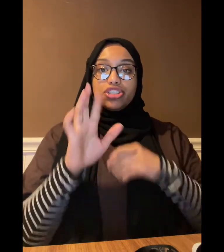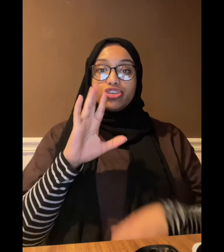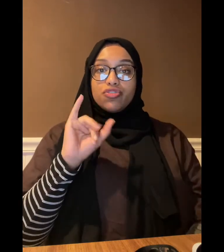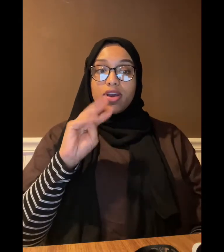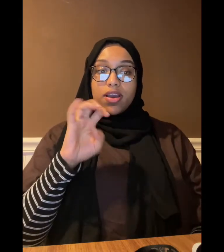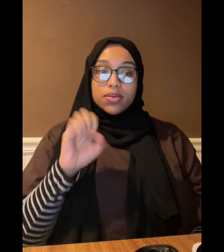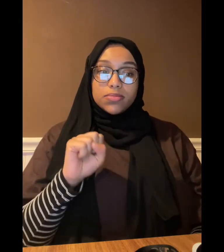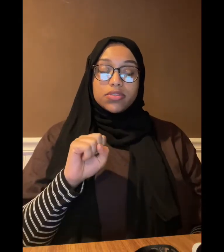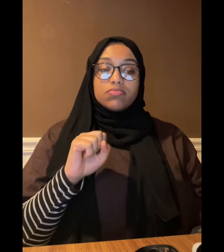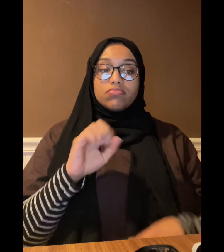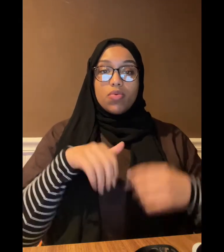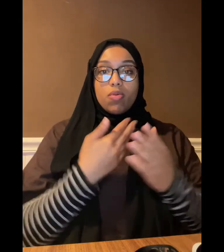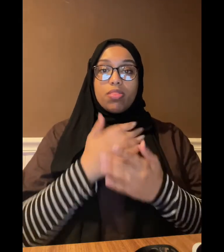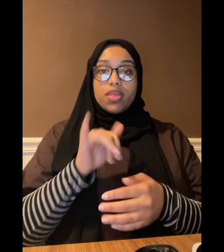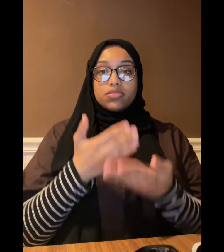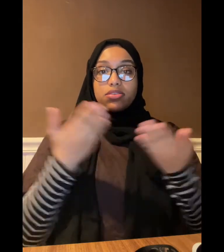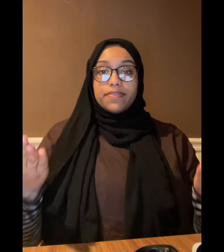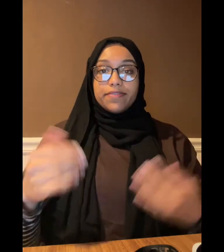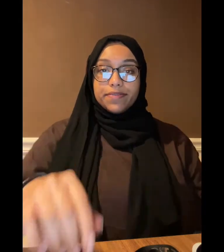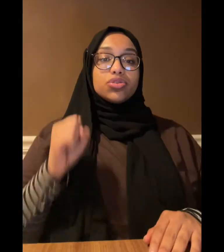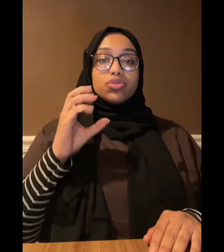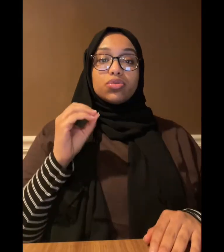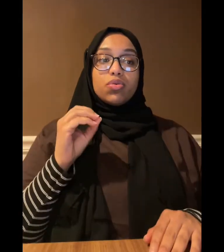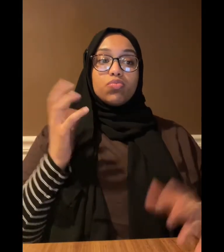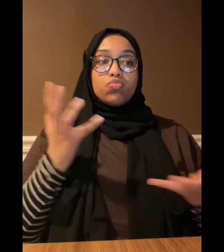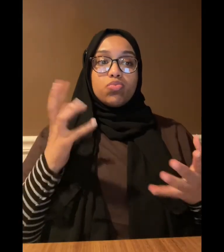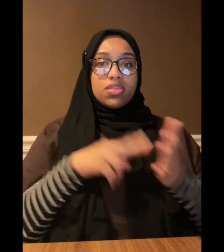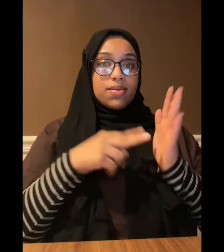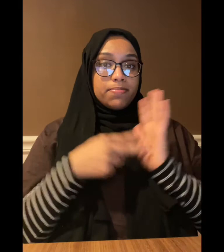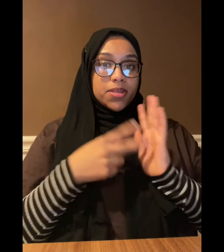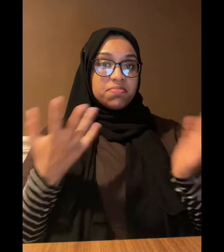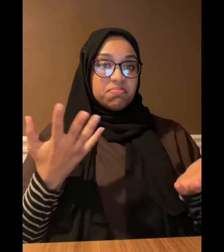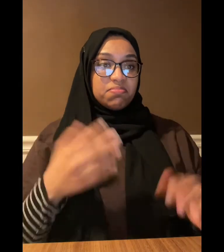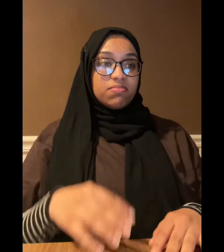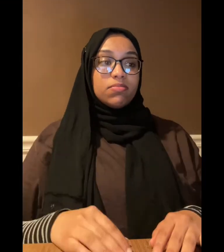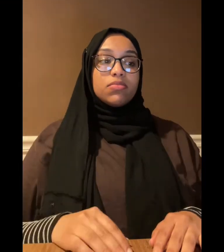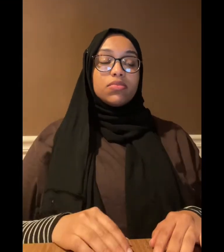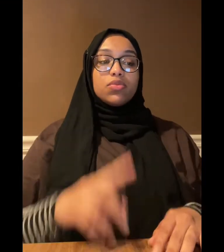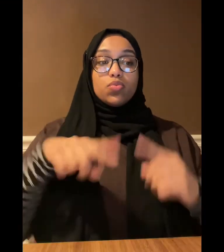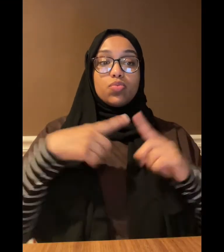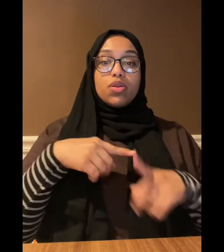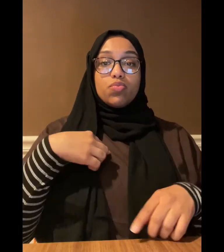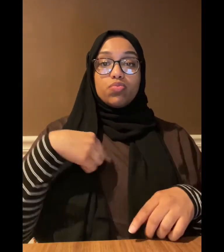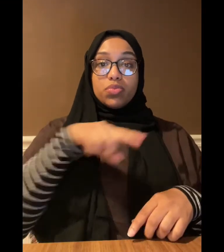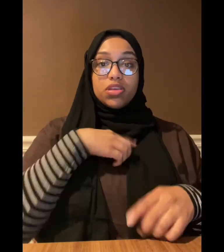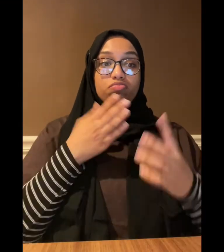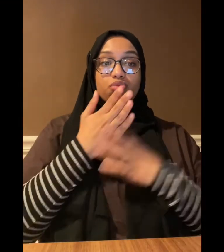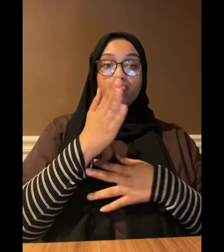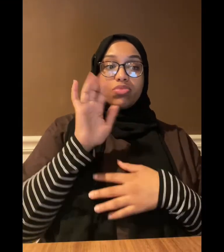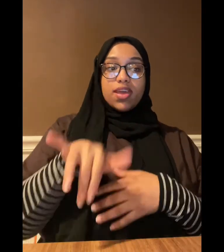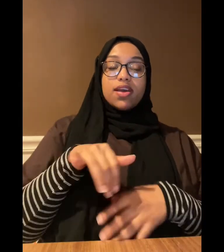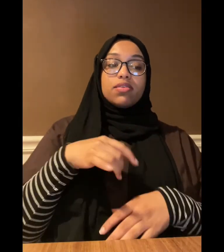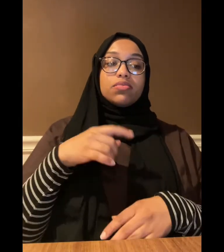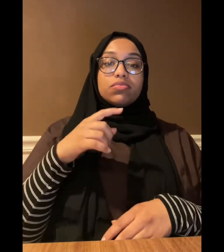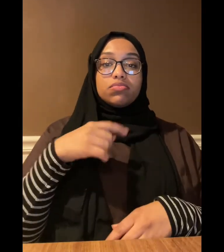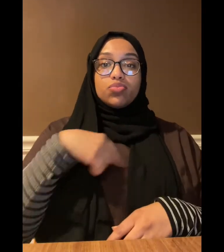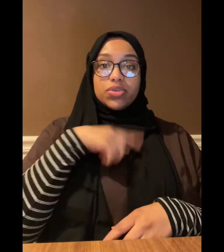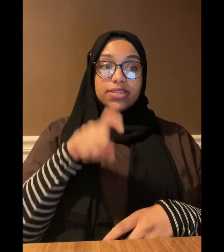So another aspect that's usually after that, you usually start getting into the actual meaty